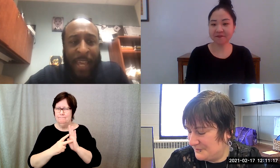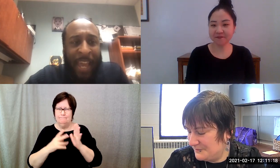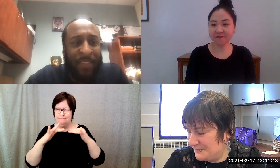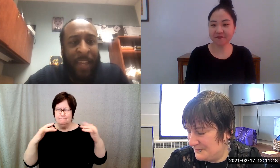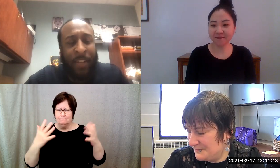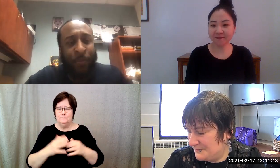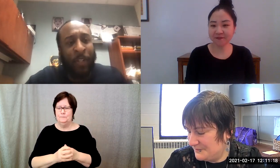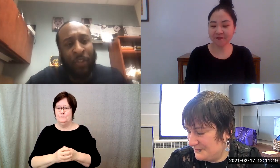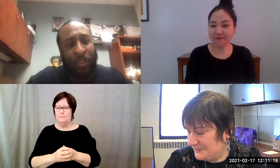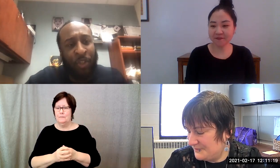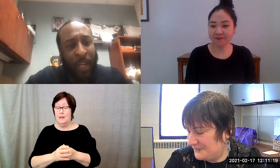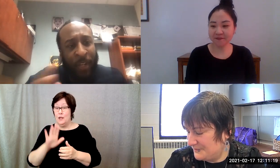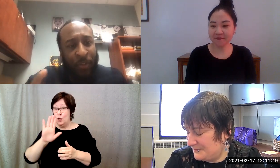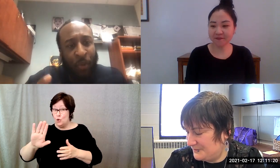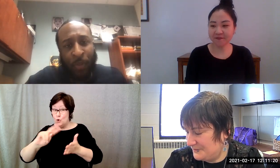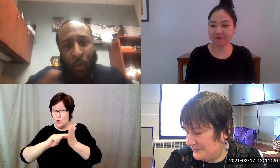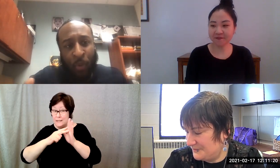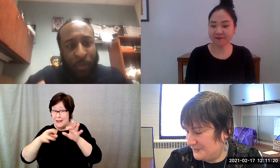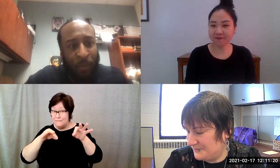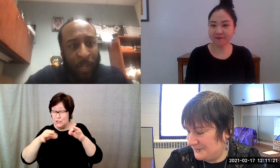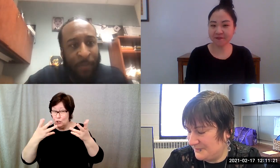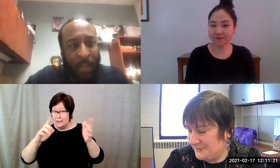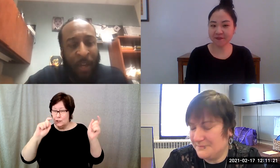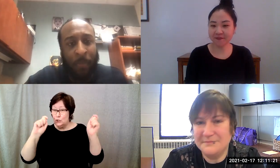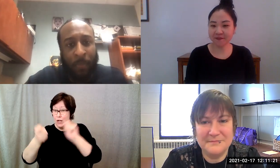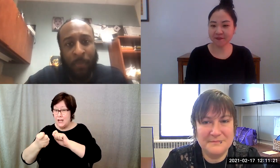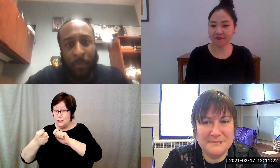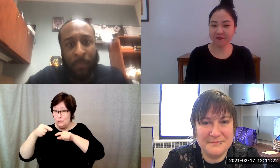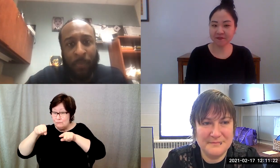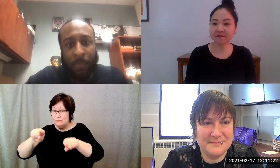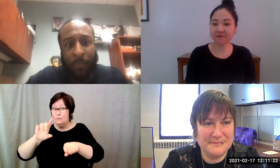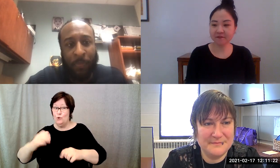And has that definition changed over the course of your lifetime?